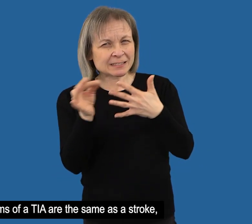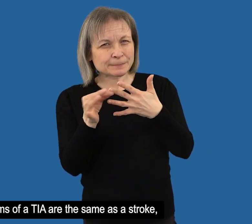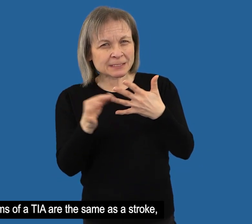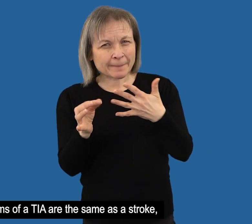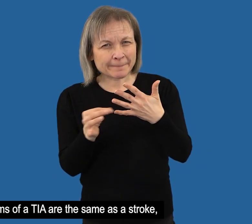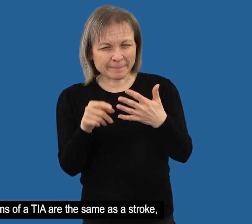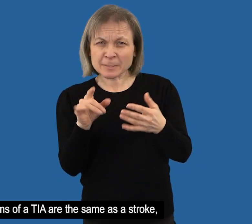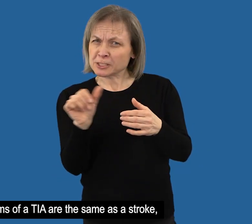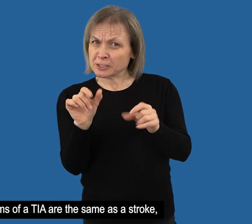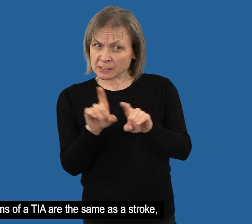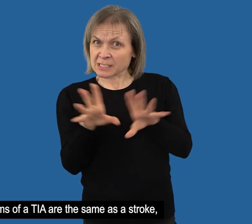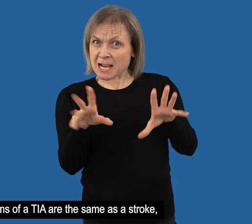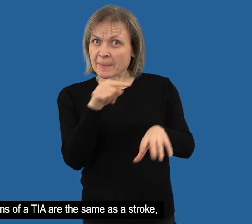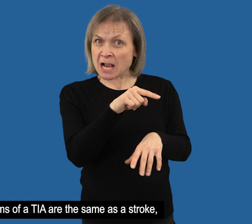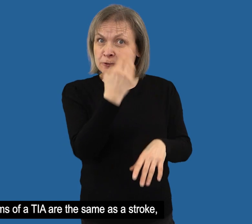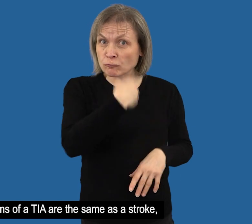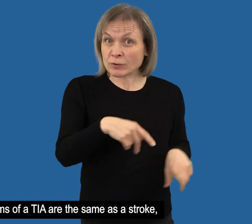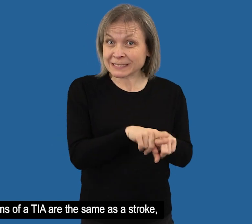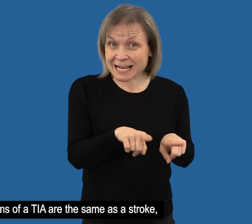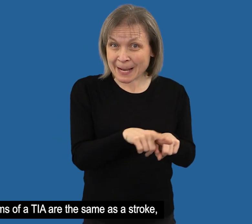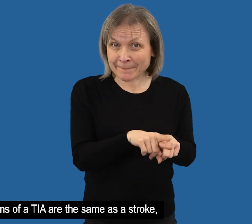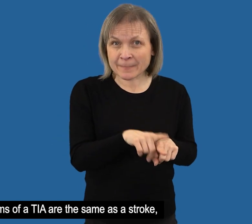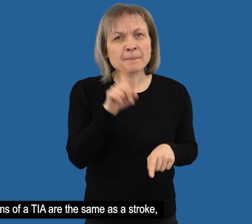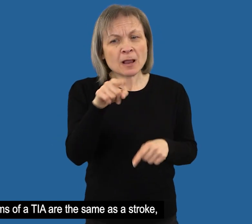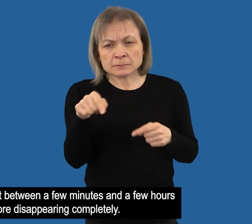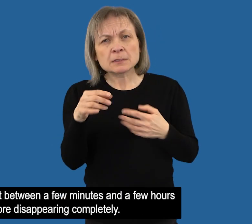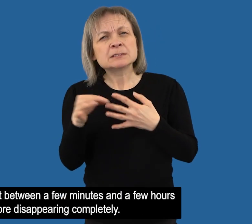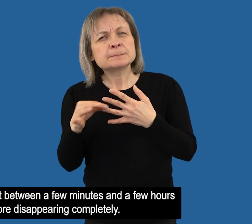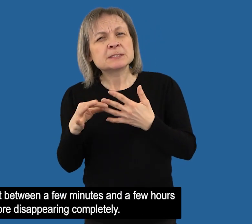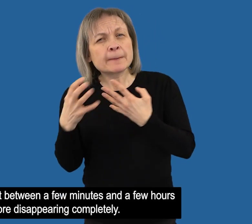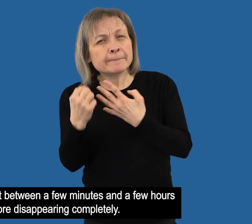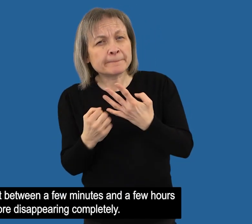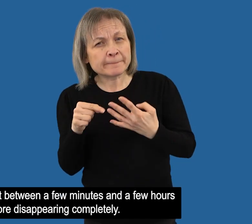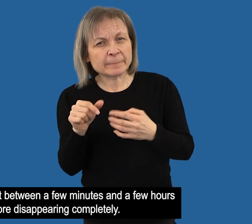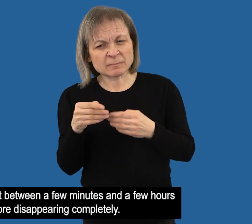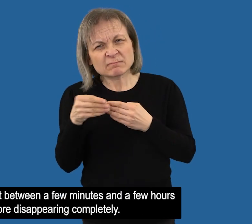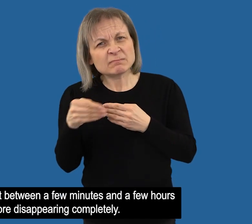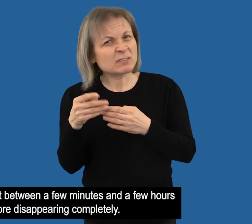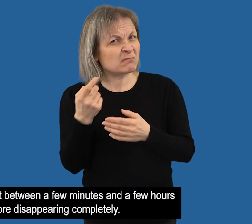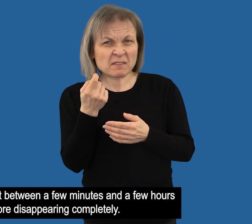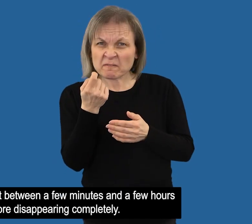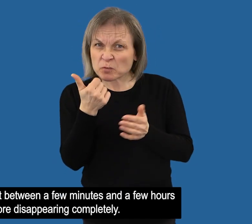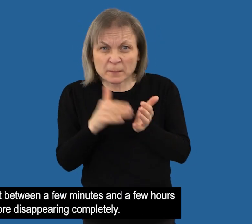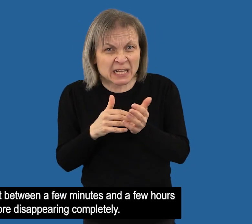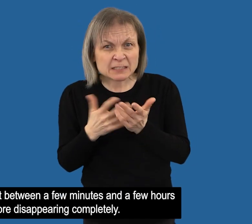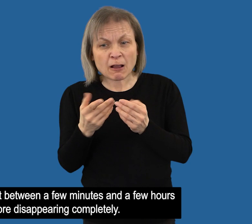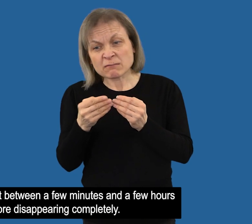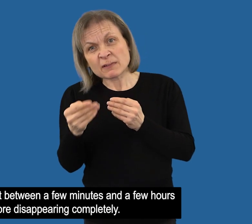The symptoms of a TIA are the same as a stroke, but they only last between a few minutes and a few